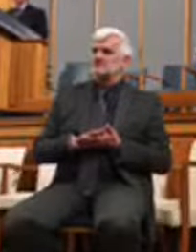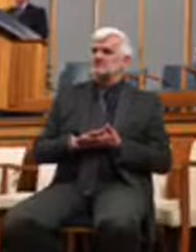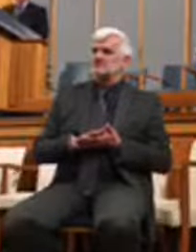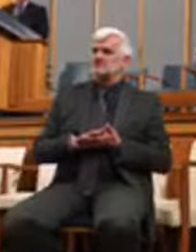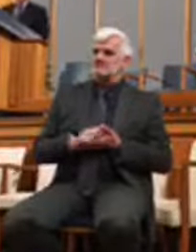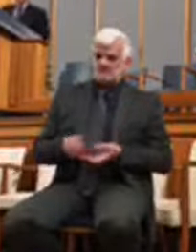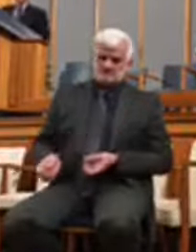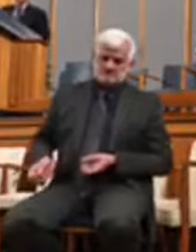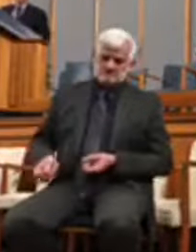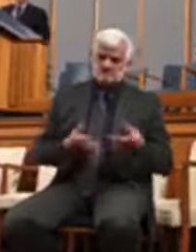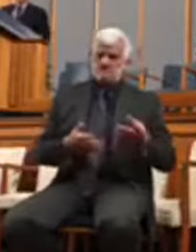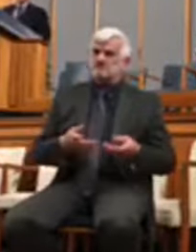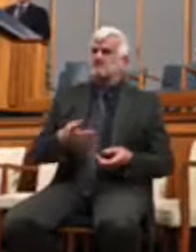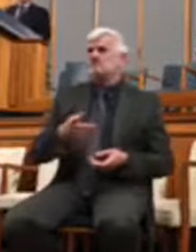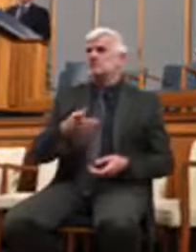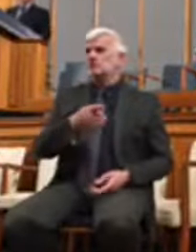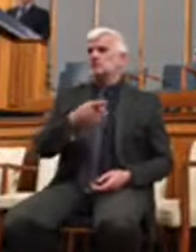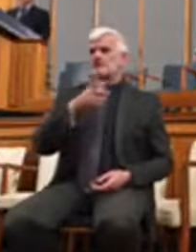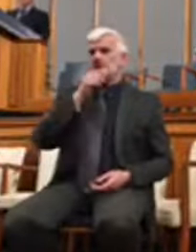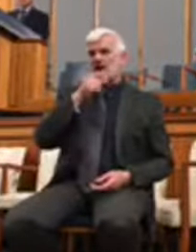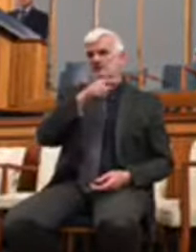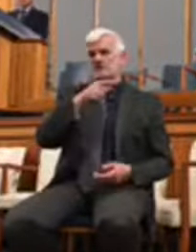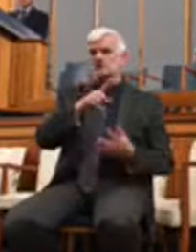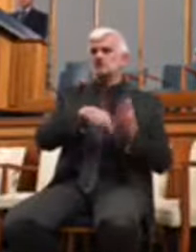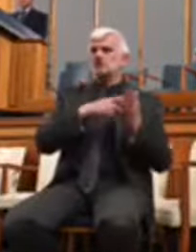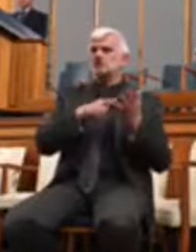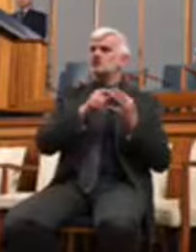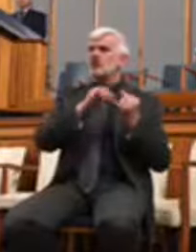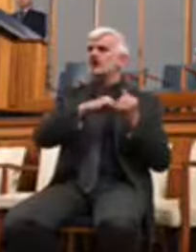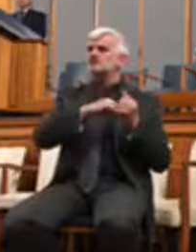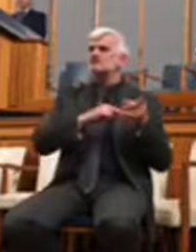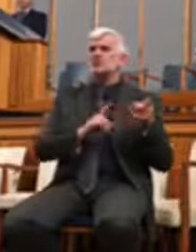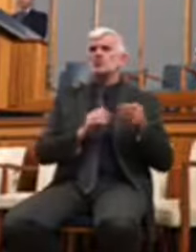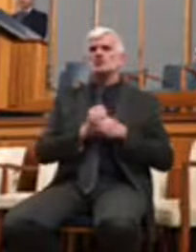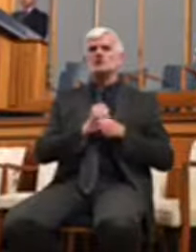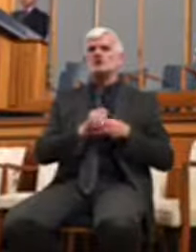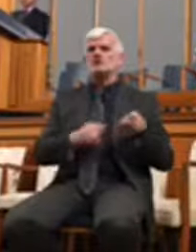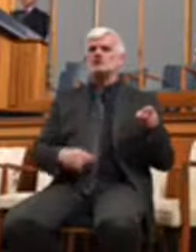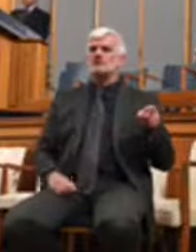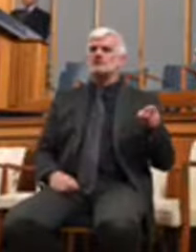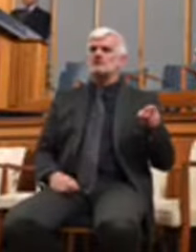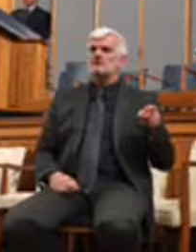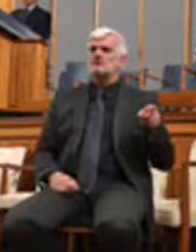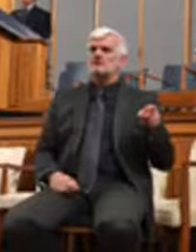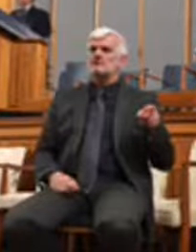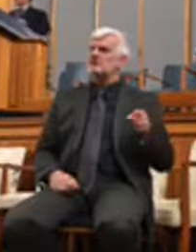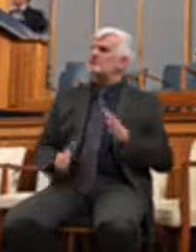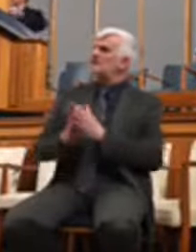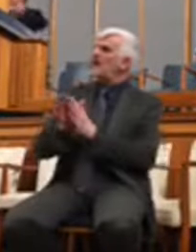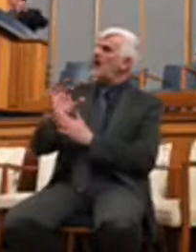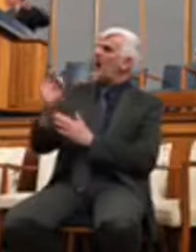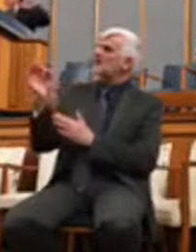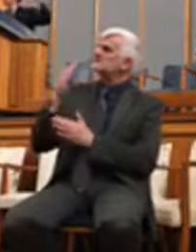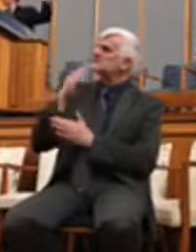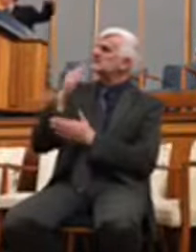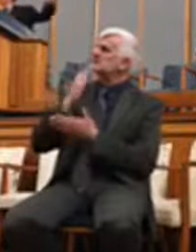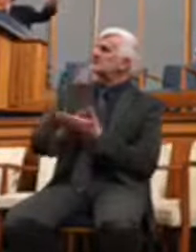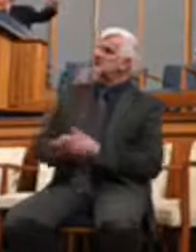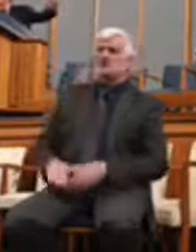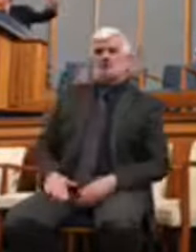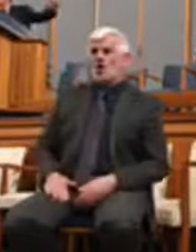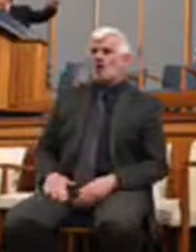You know, Judas again, what did he do? Instead of turning to God, he turned